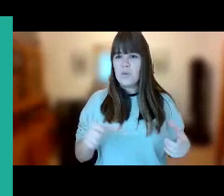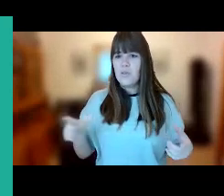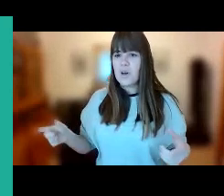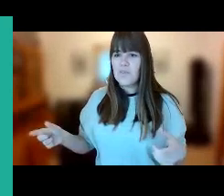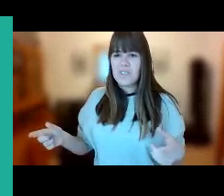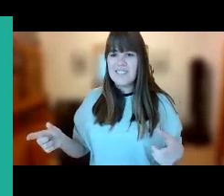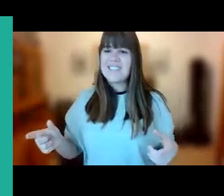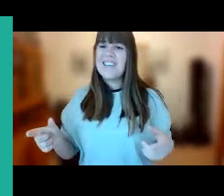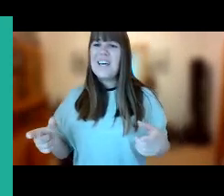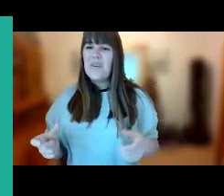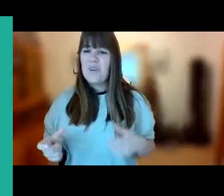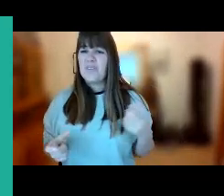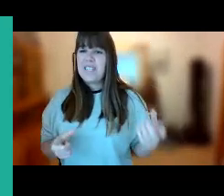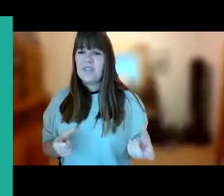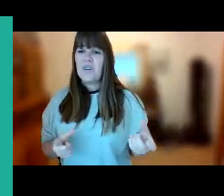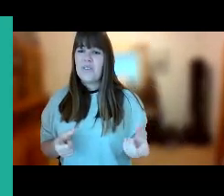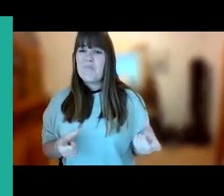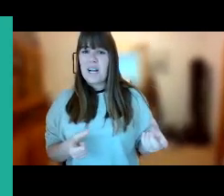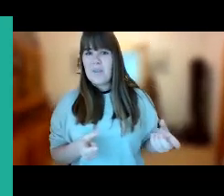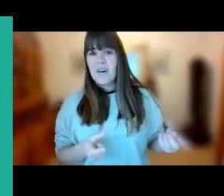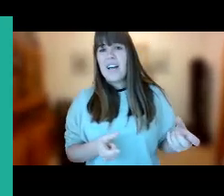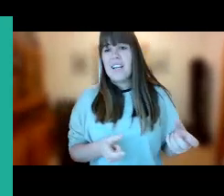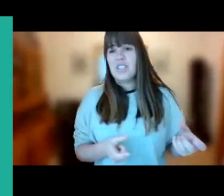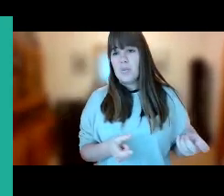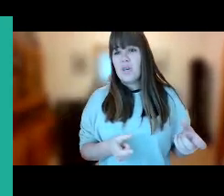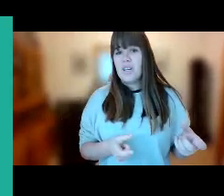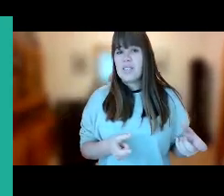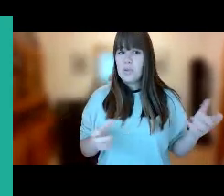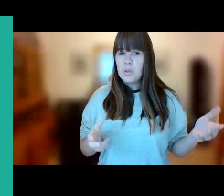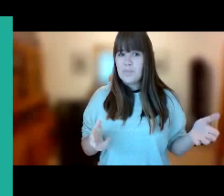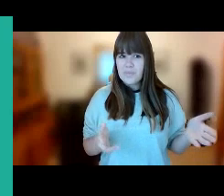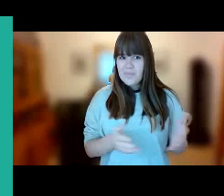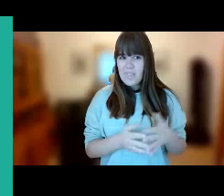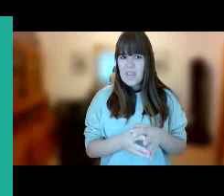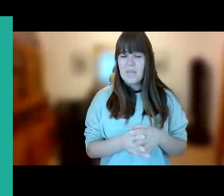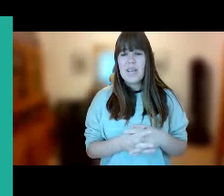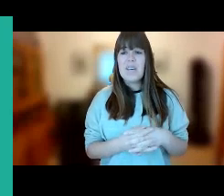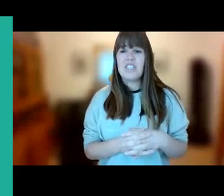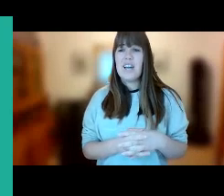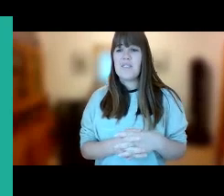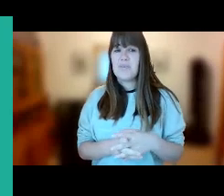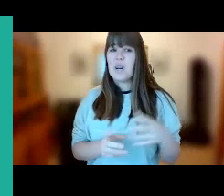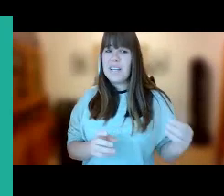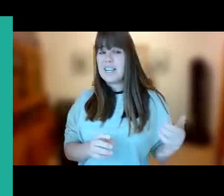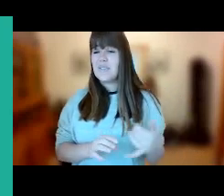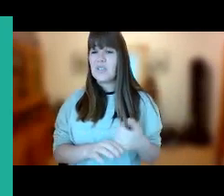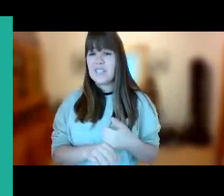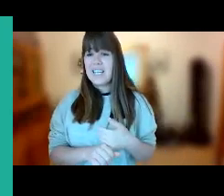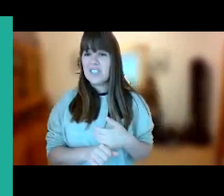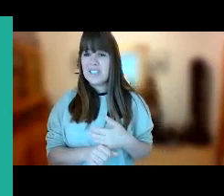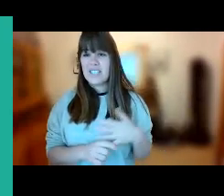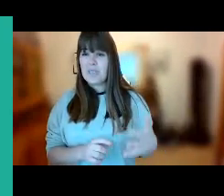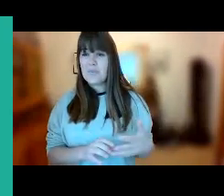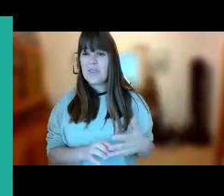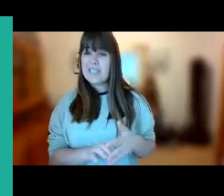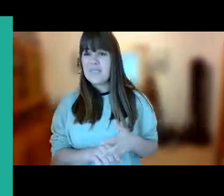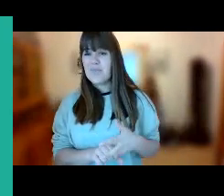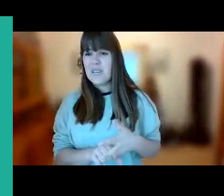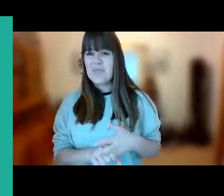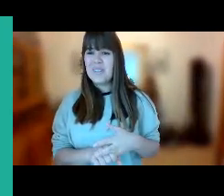called Sport for Confidence. We've received a lot of feedback about that, and actually the word sport maybe actually having some quite negative connotations